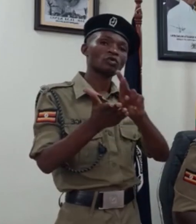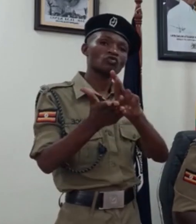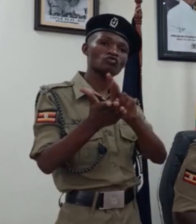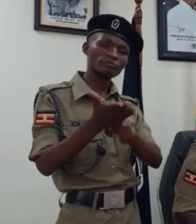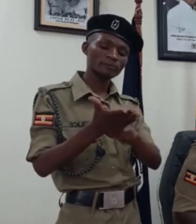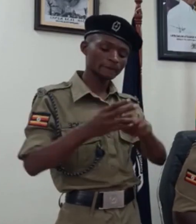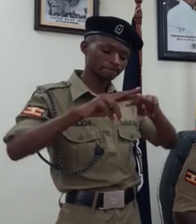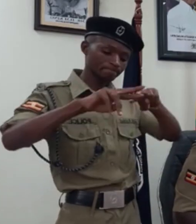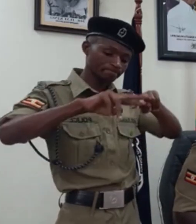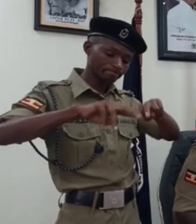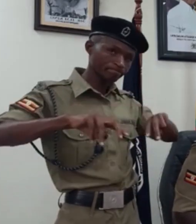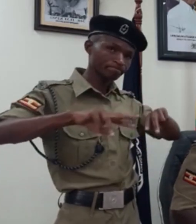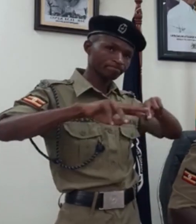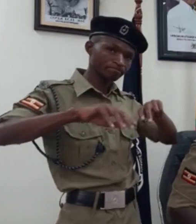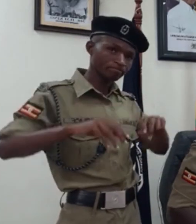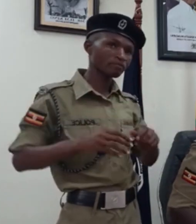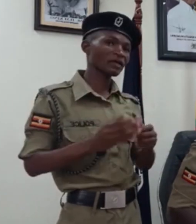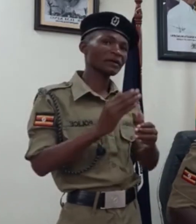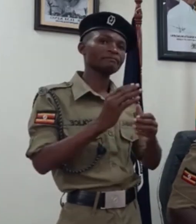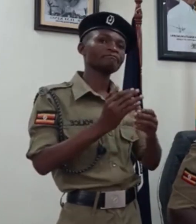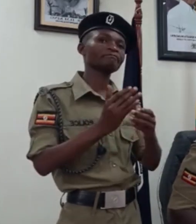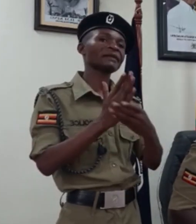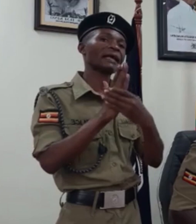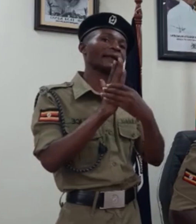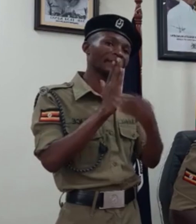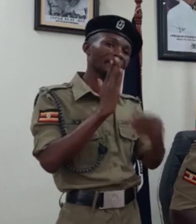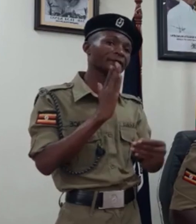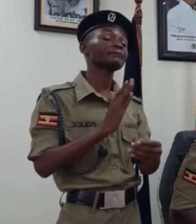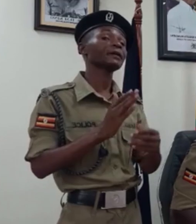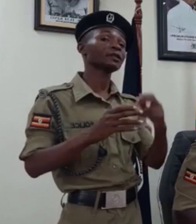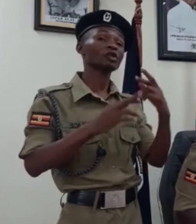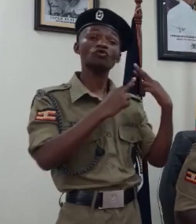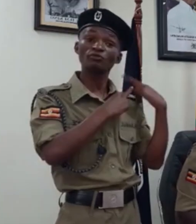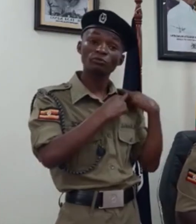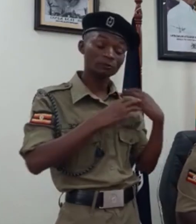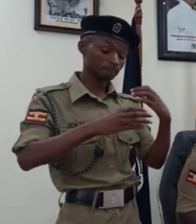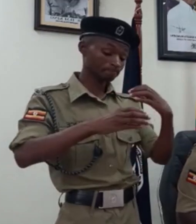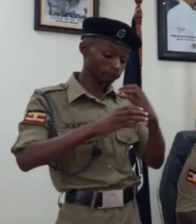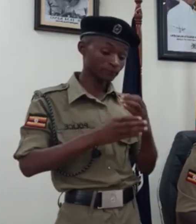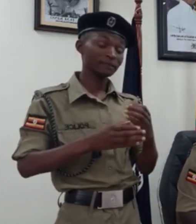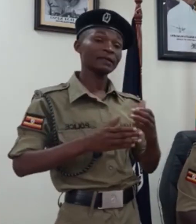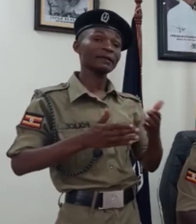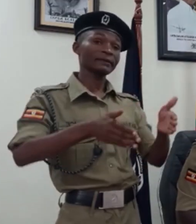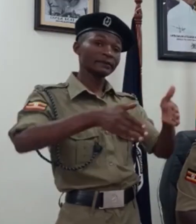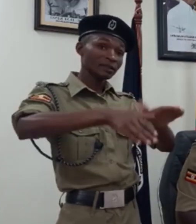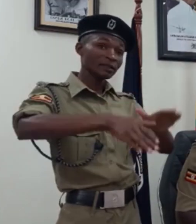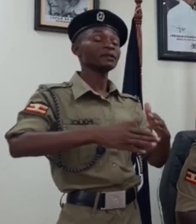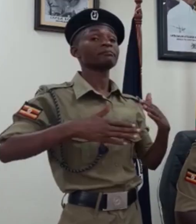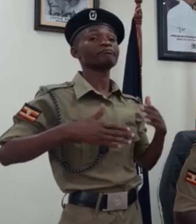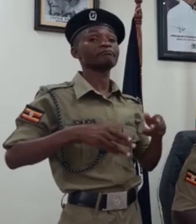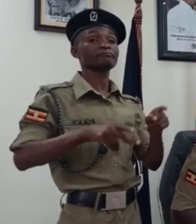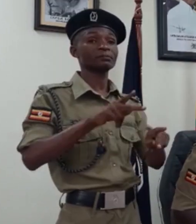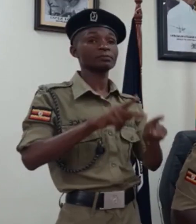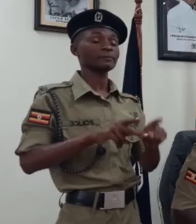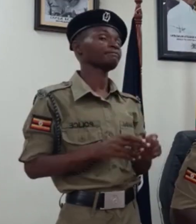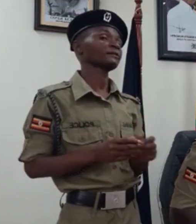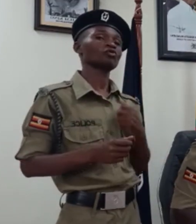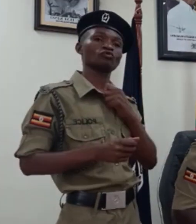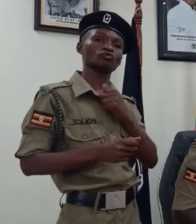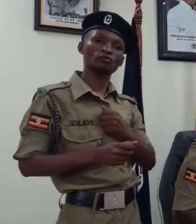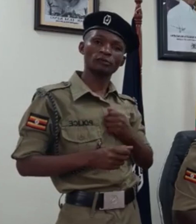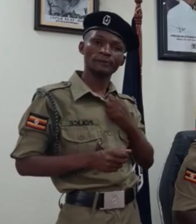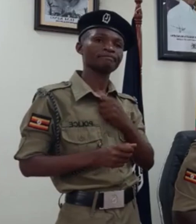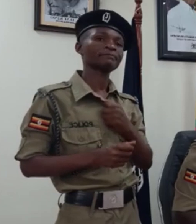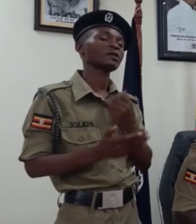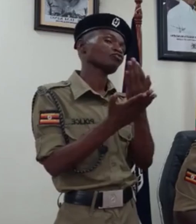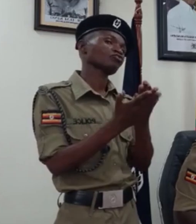oluvannyuma n'alyoka assa ogw'enkomerero ebyo bye byavudde mu